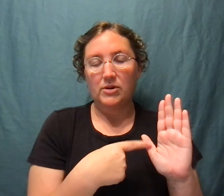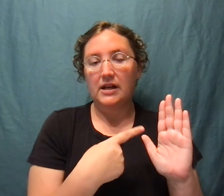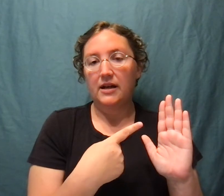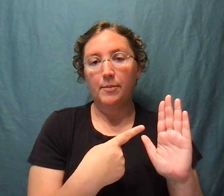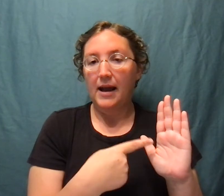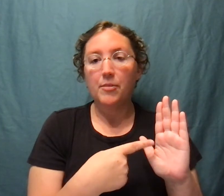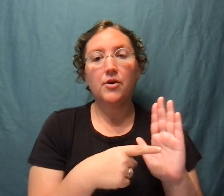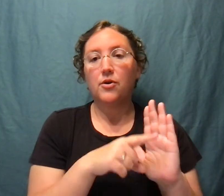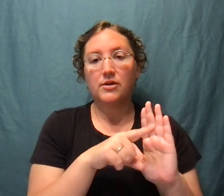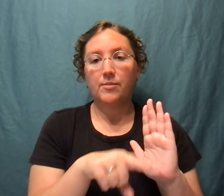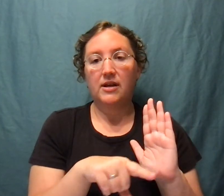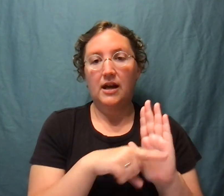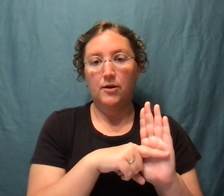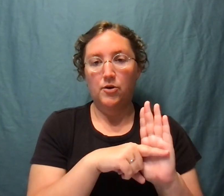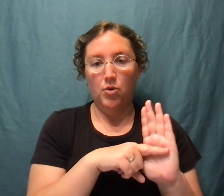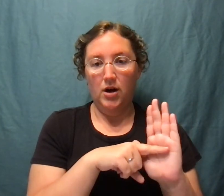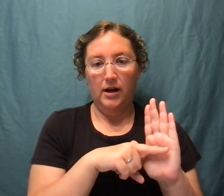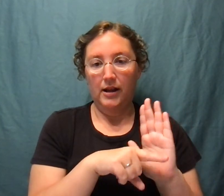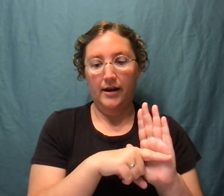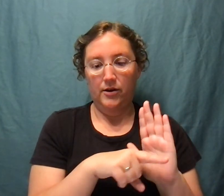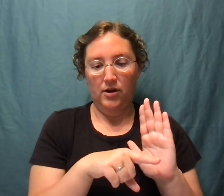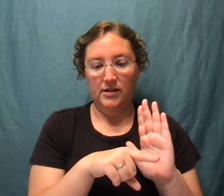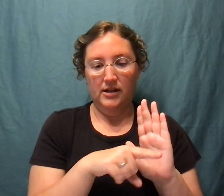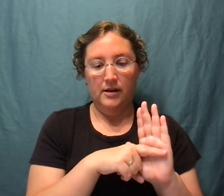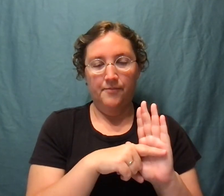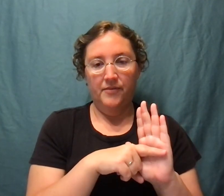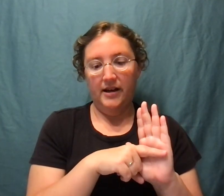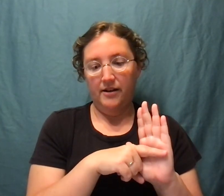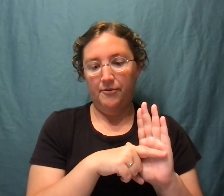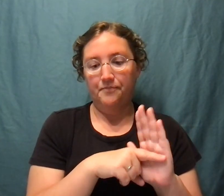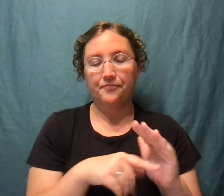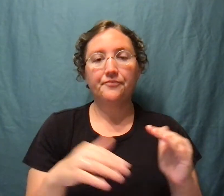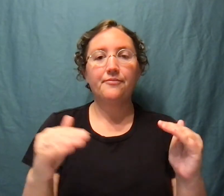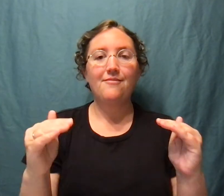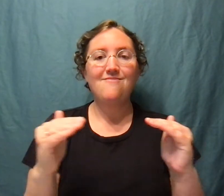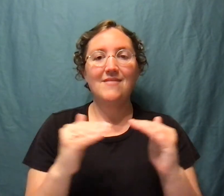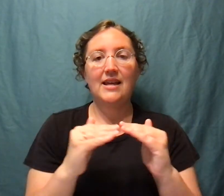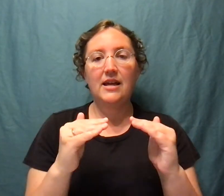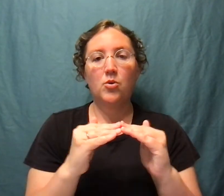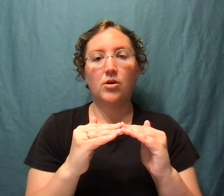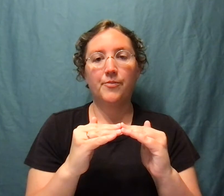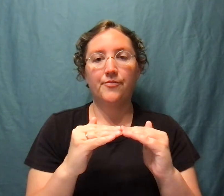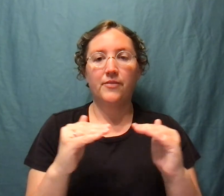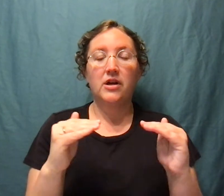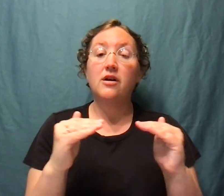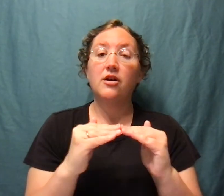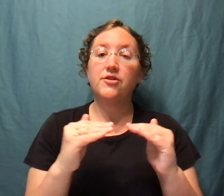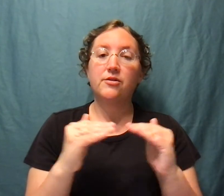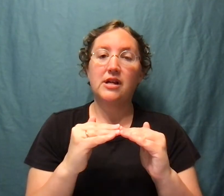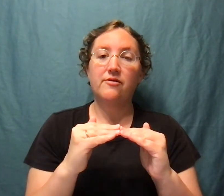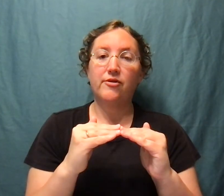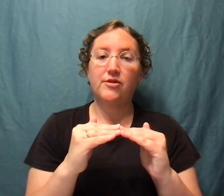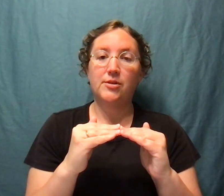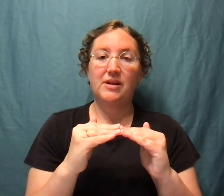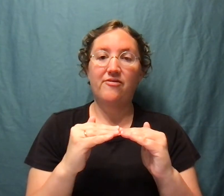representing a paper or something and drawing a line across it. Negative. Equal, also the sign for to be